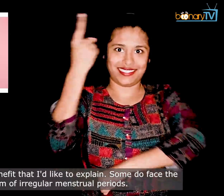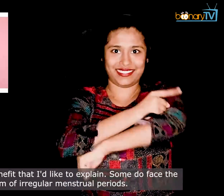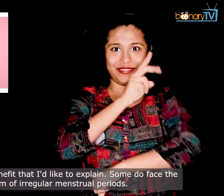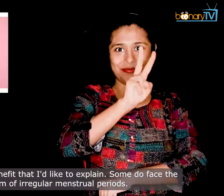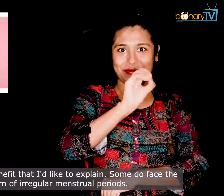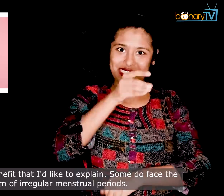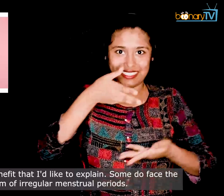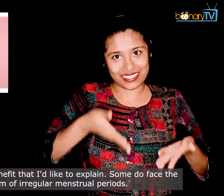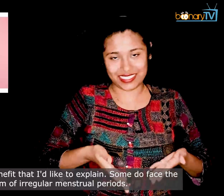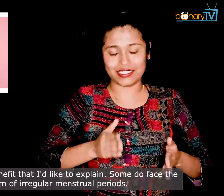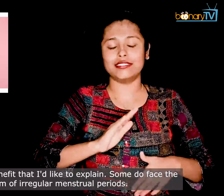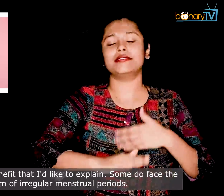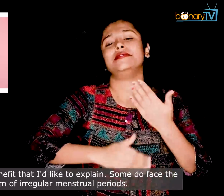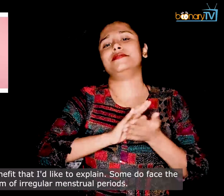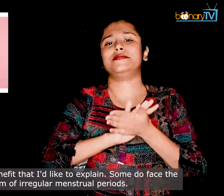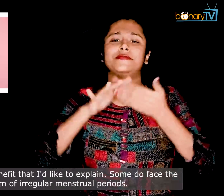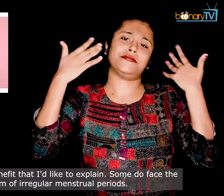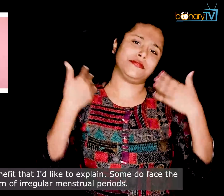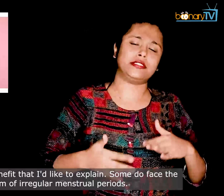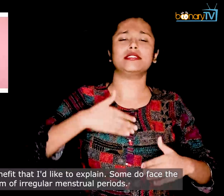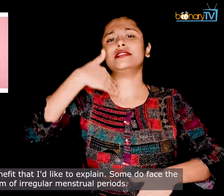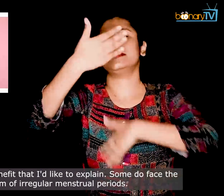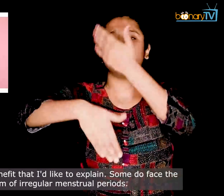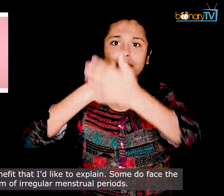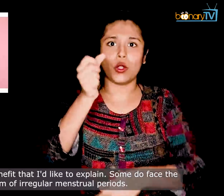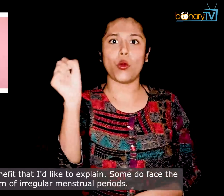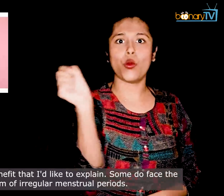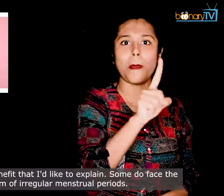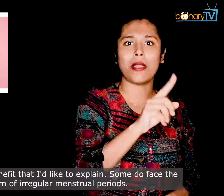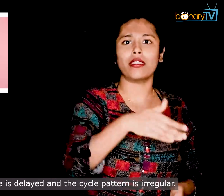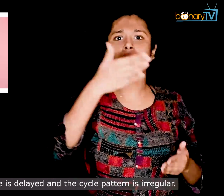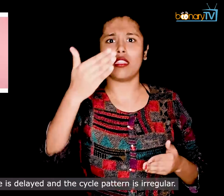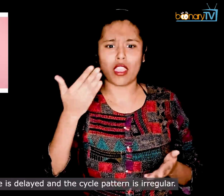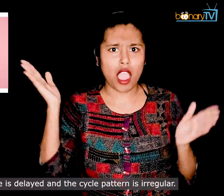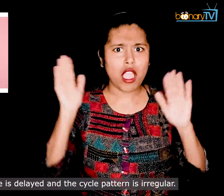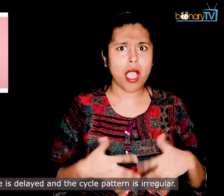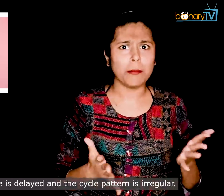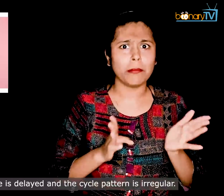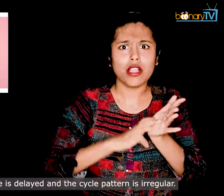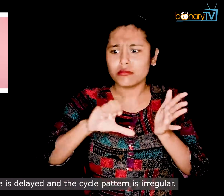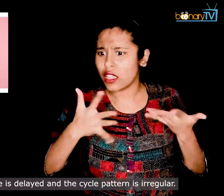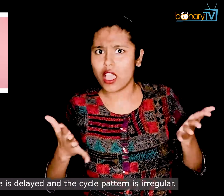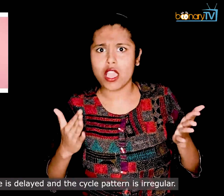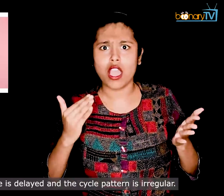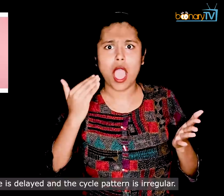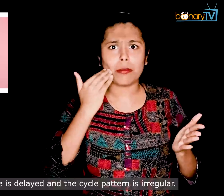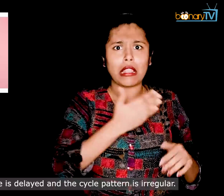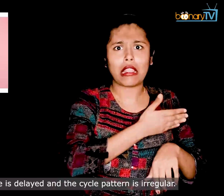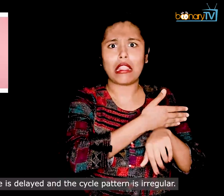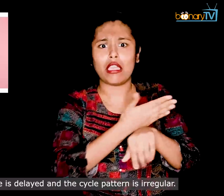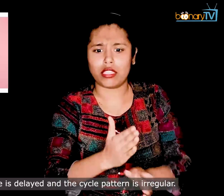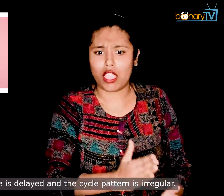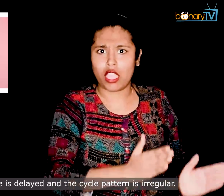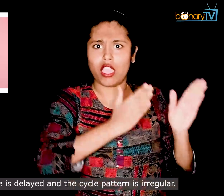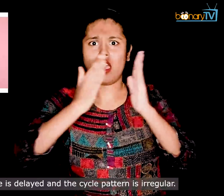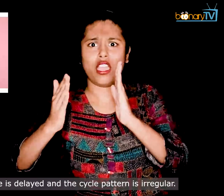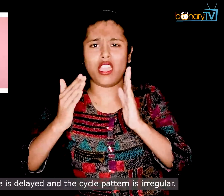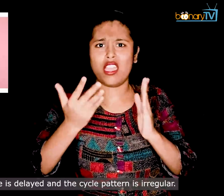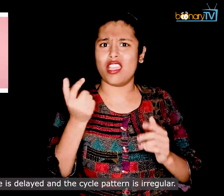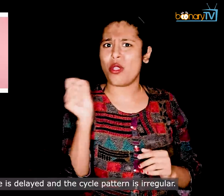of irregular menstrual periods. The menstrual date is delayed and the cycle